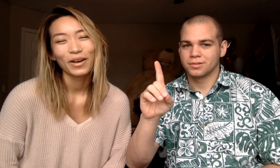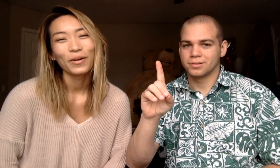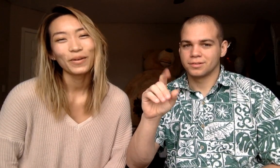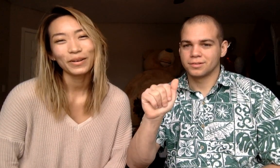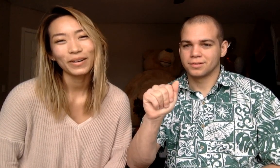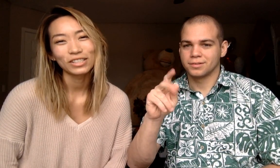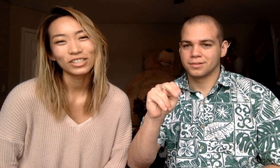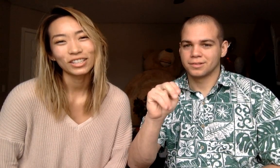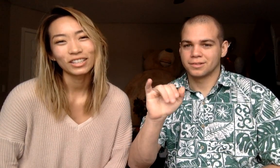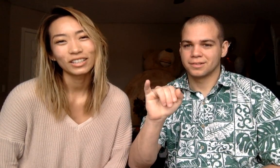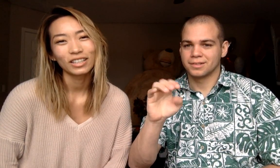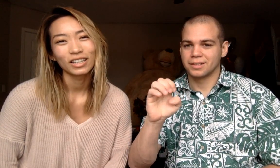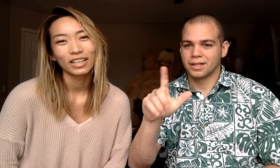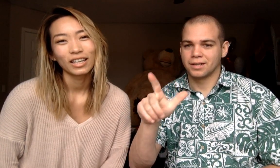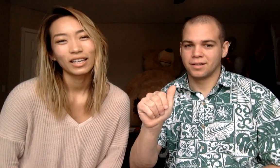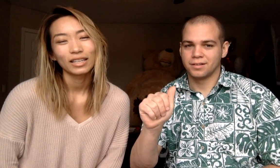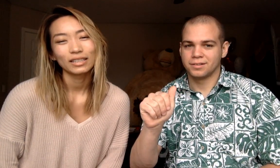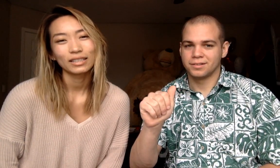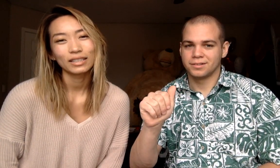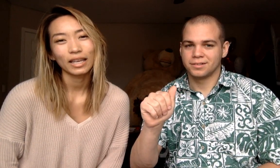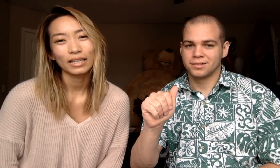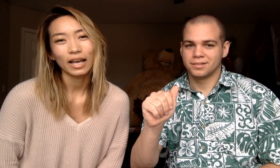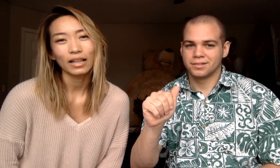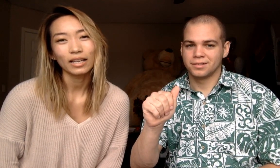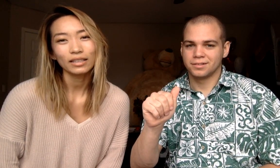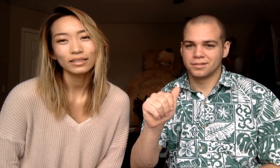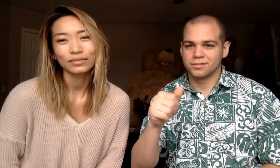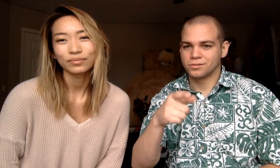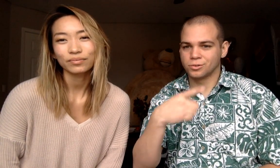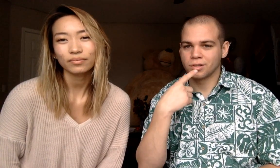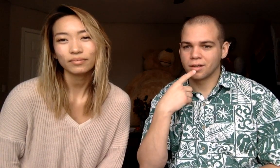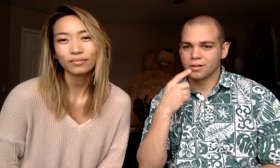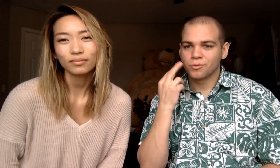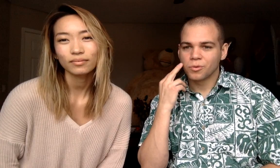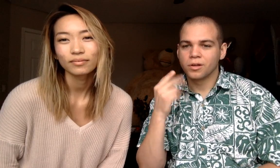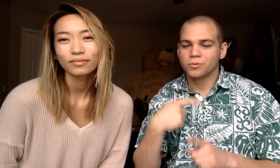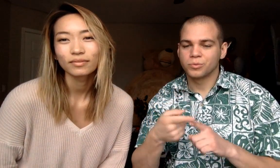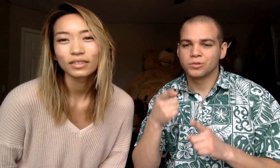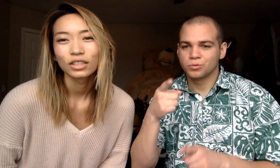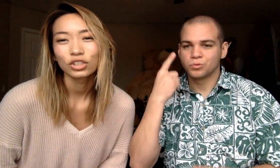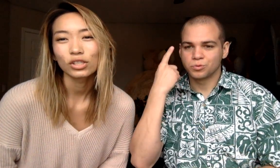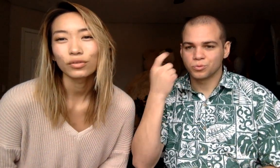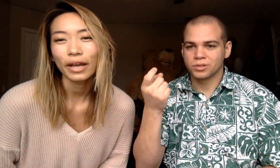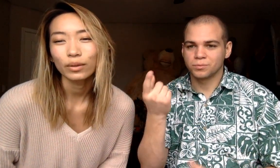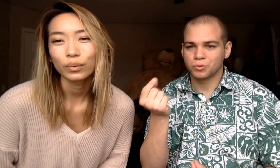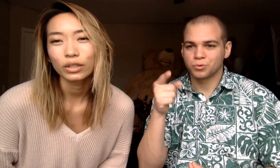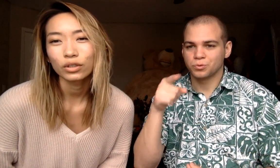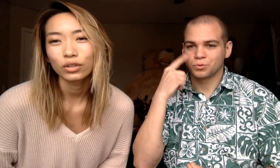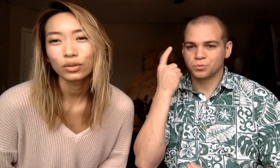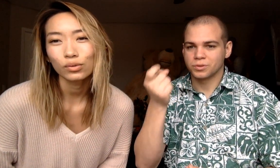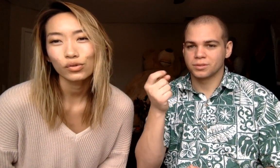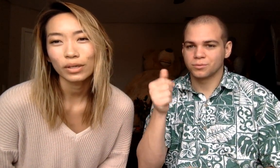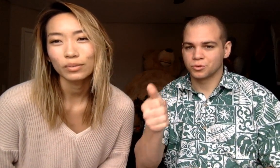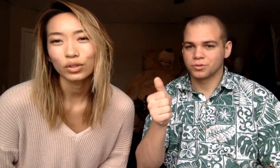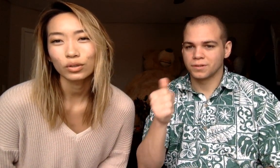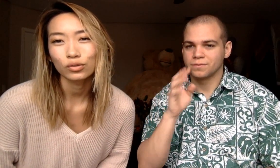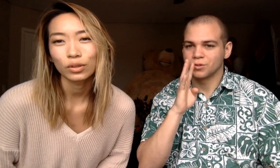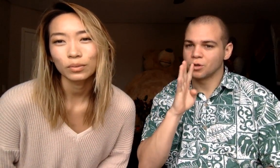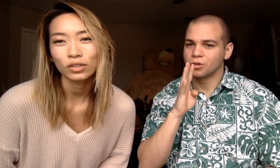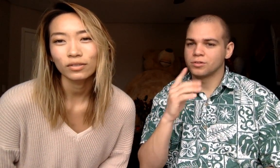One question. Daniela. She says, Ryan, when you dream, do you dream yourself talking